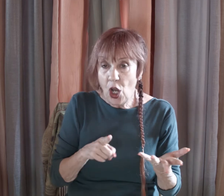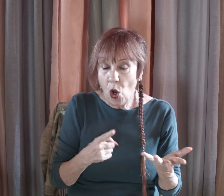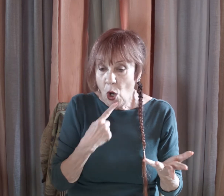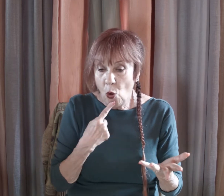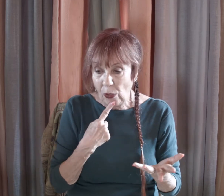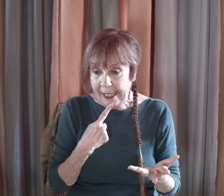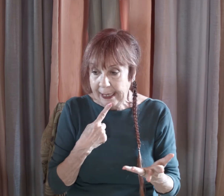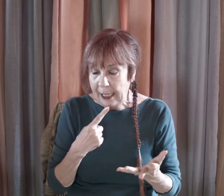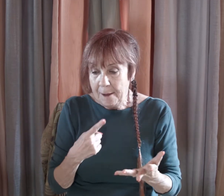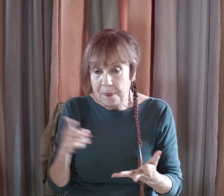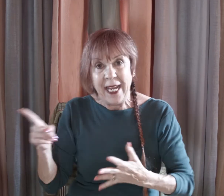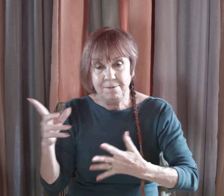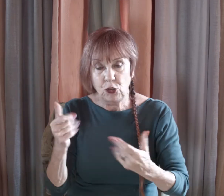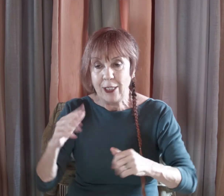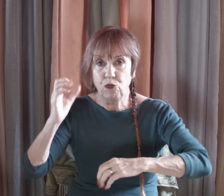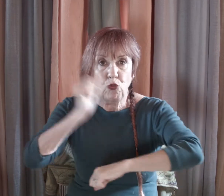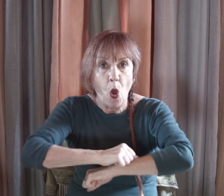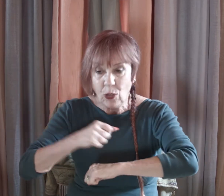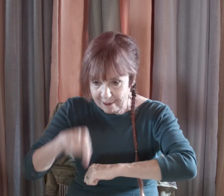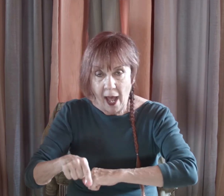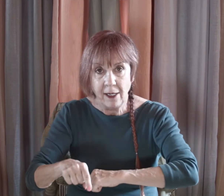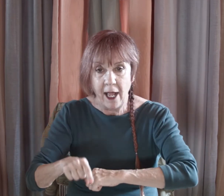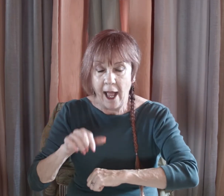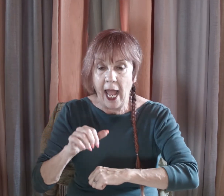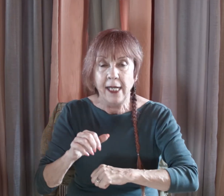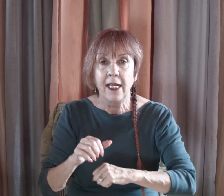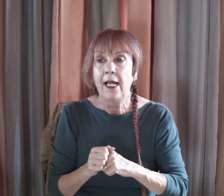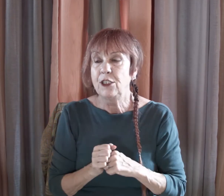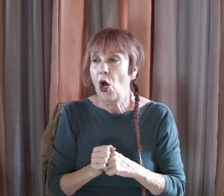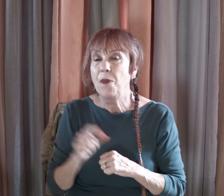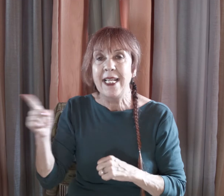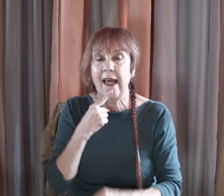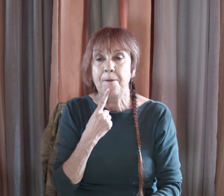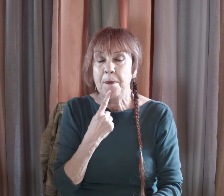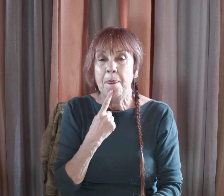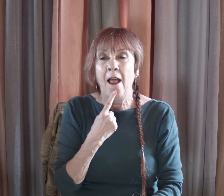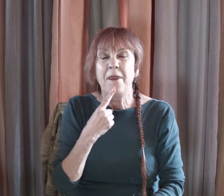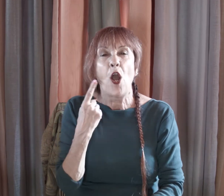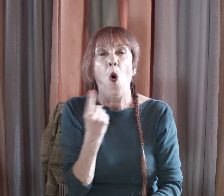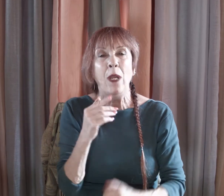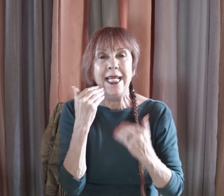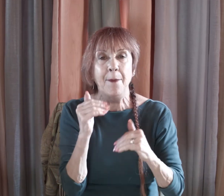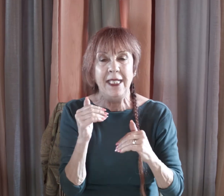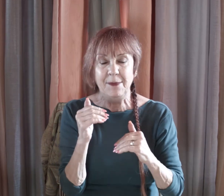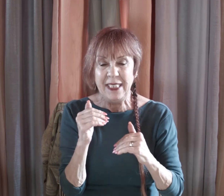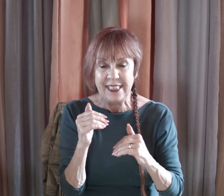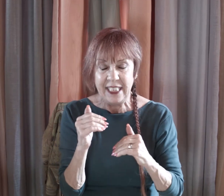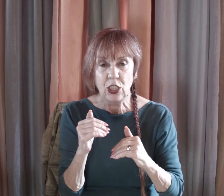urge people to go demonstrate, and that the only limitations were to be time, place, and manner. That is to say, you couldn't do it at a time with